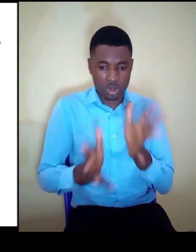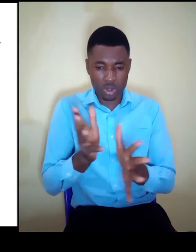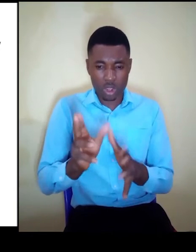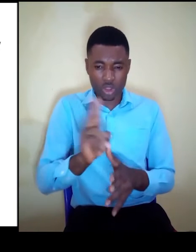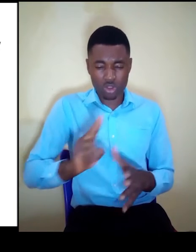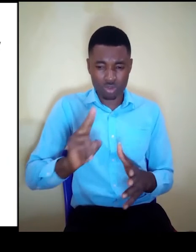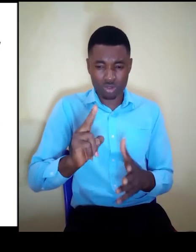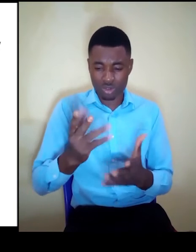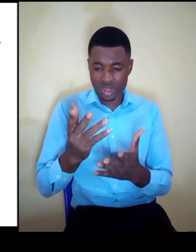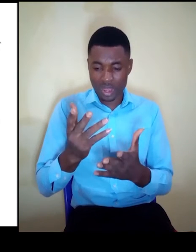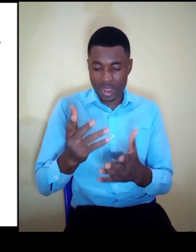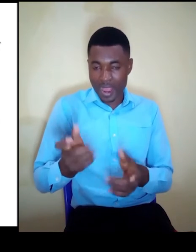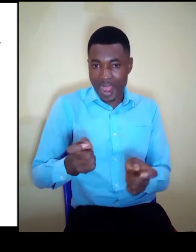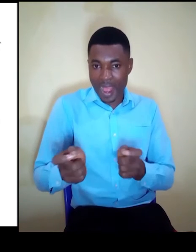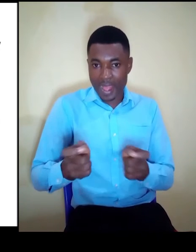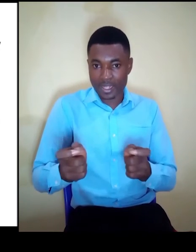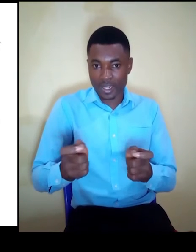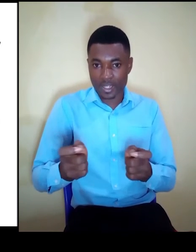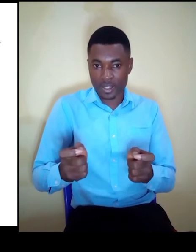instrument strategies.